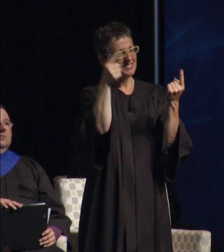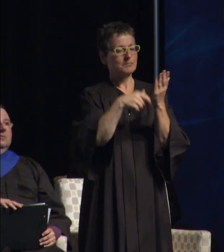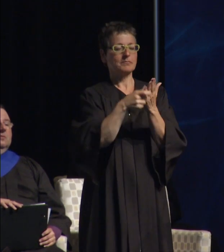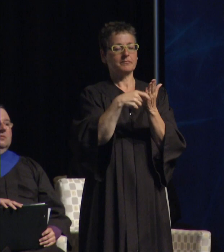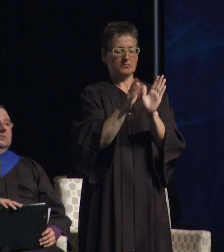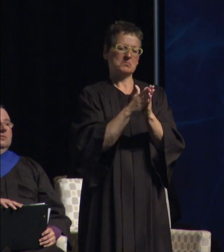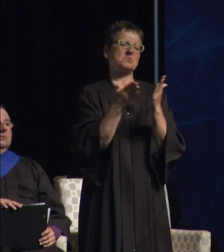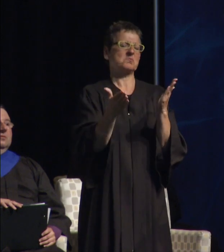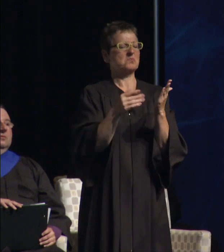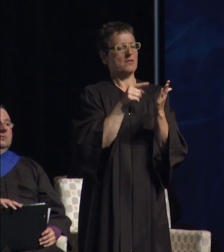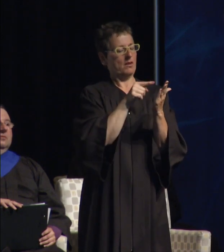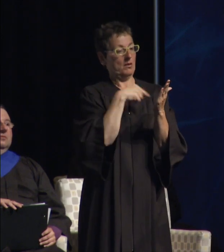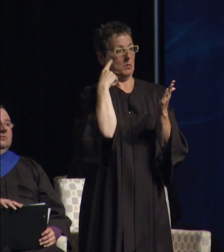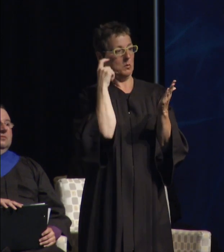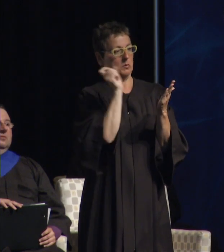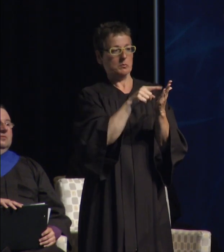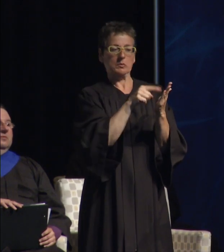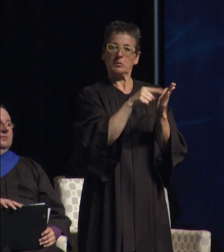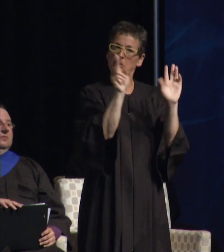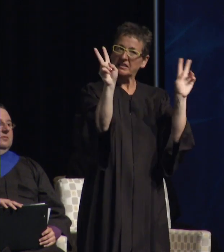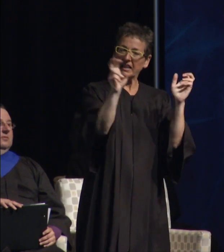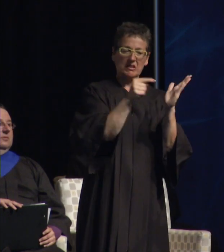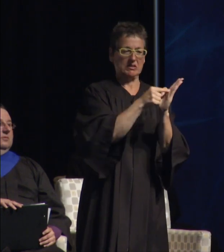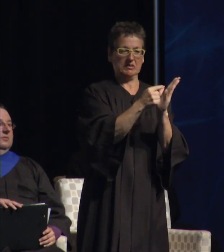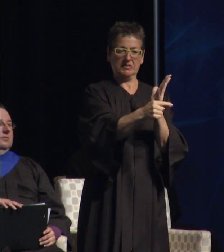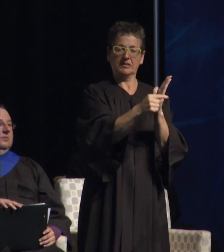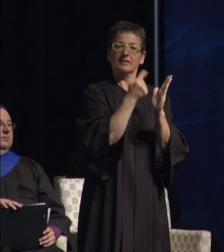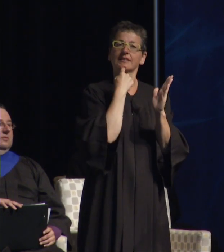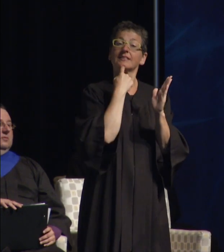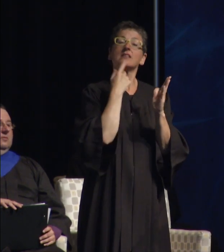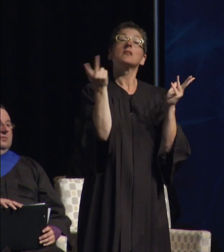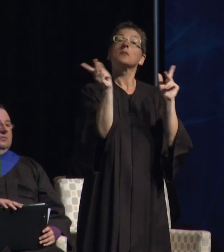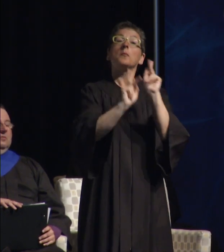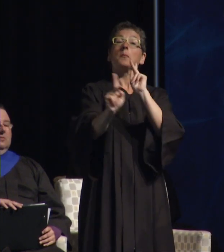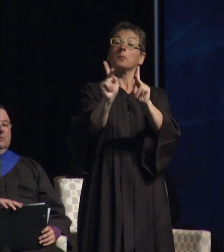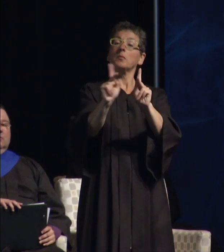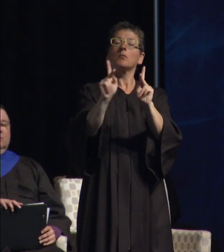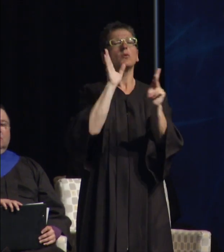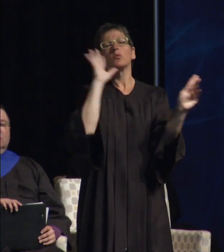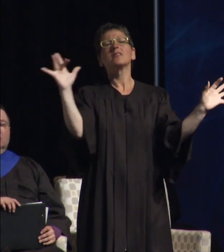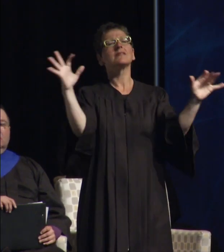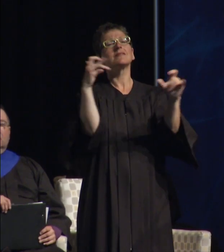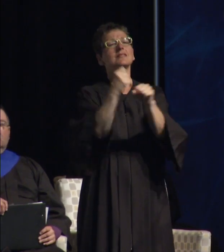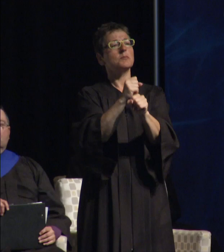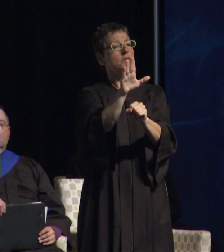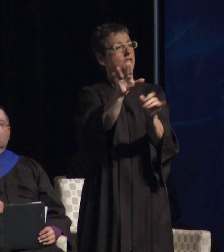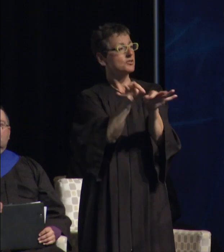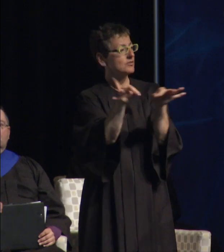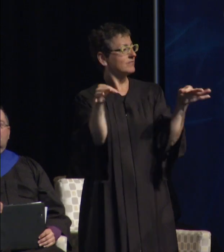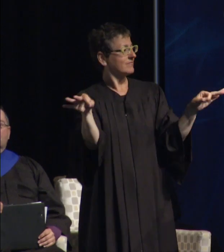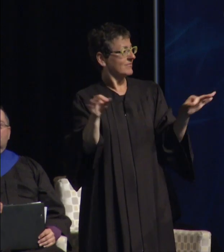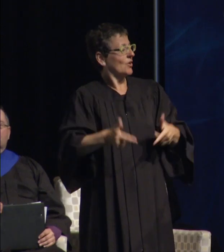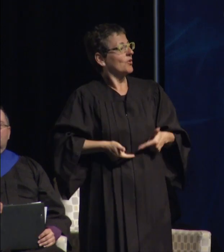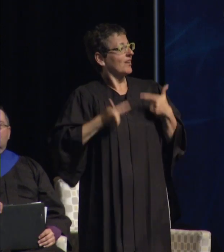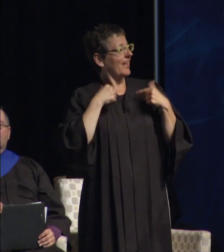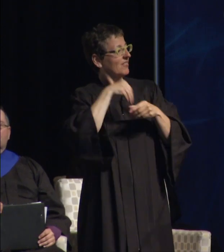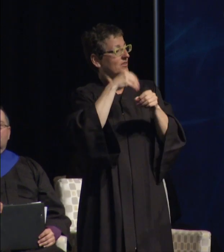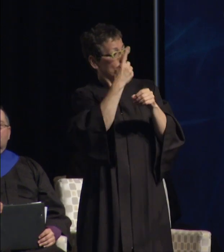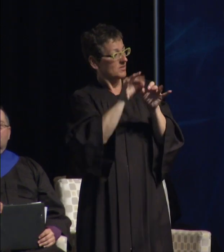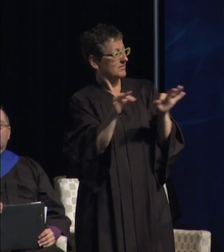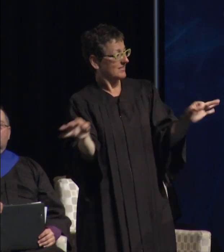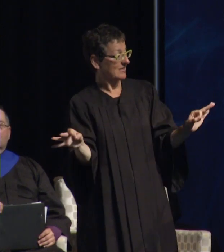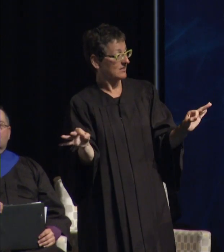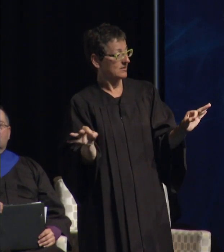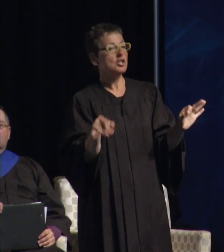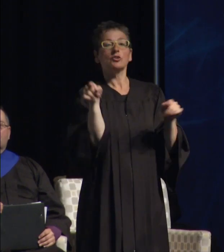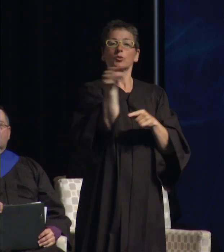And the title caught my attention. The title was, "People Will Summarize Your Life in One Sentence, so pick